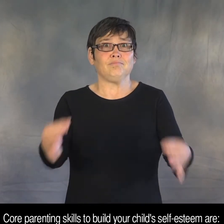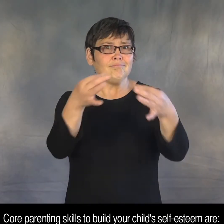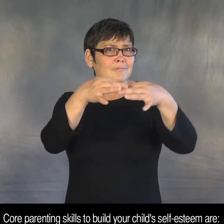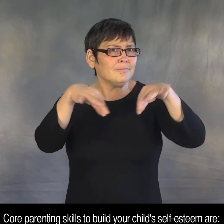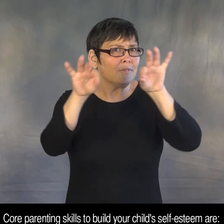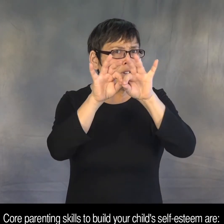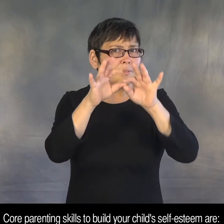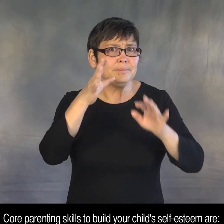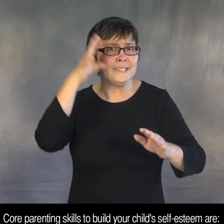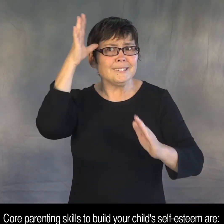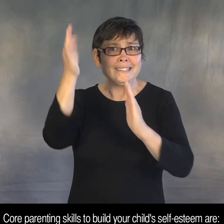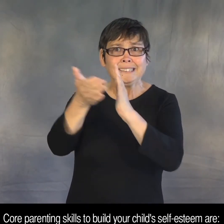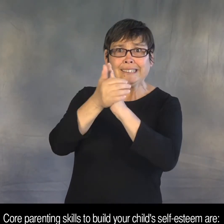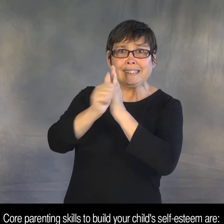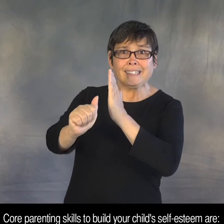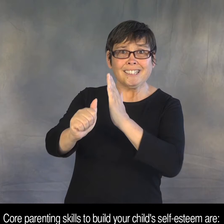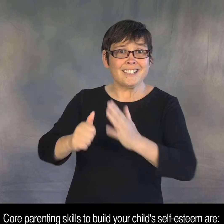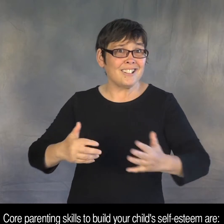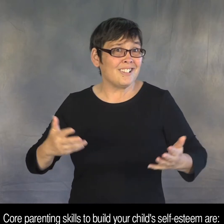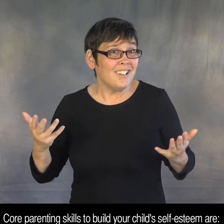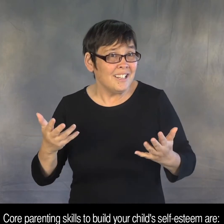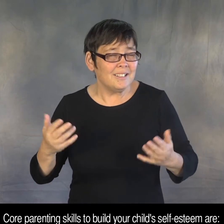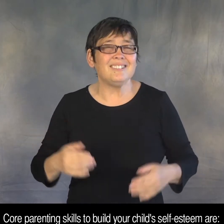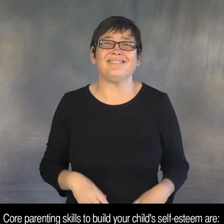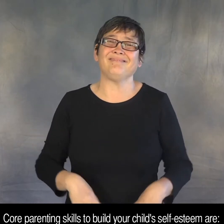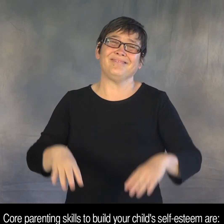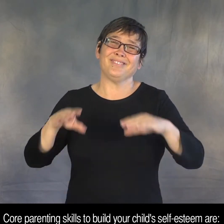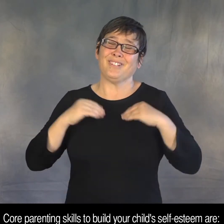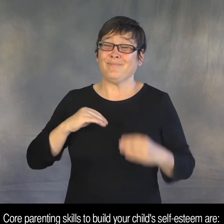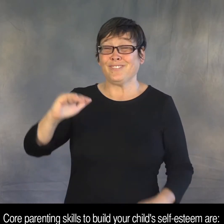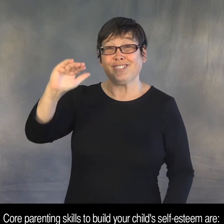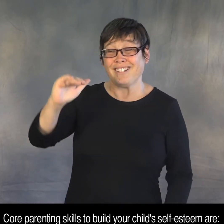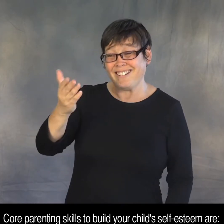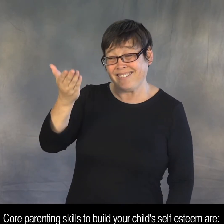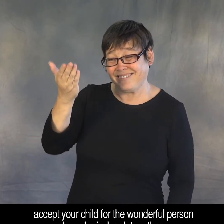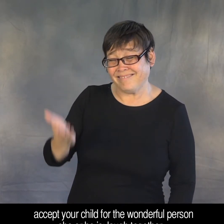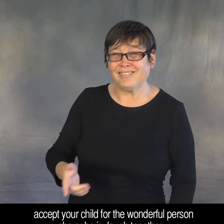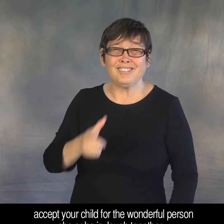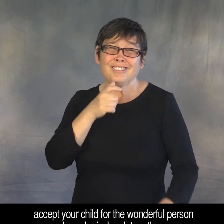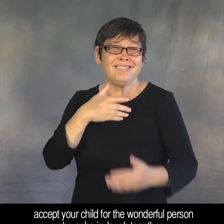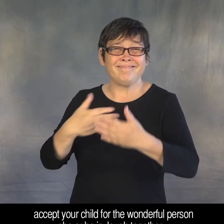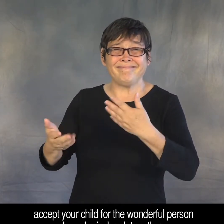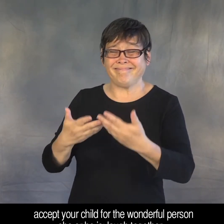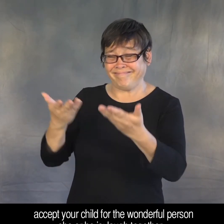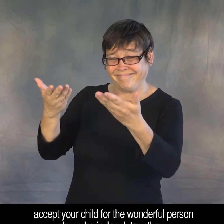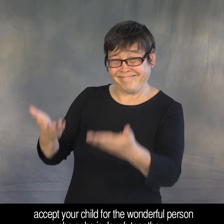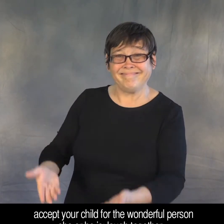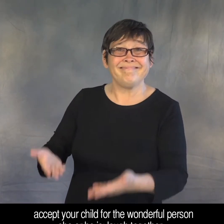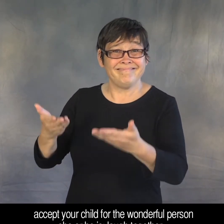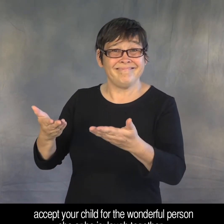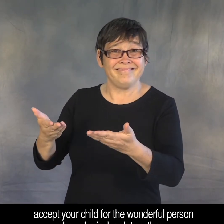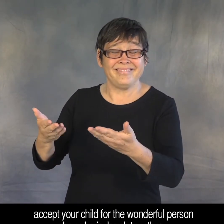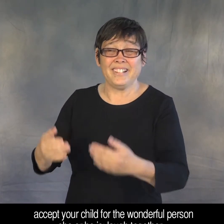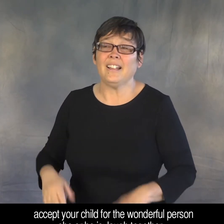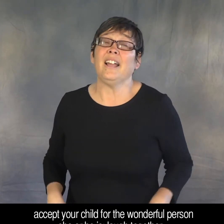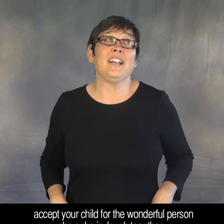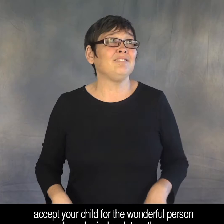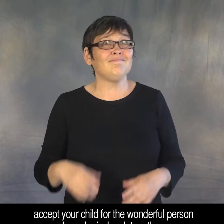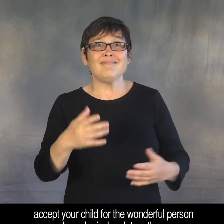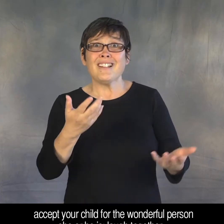Core parenting skills to build your child's self-esteem are: accept your child for the wonderful person she